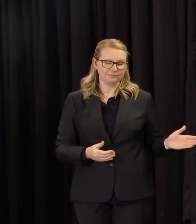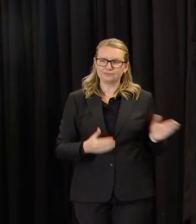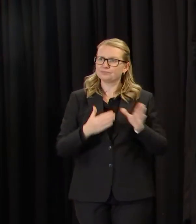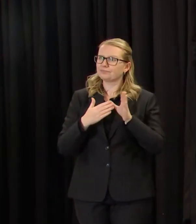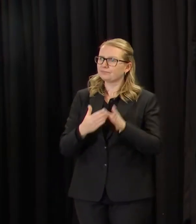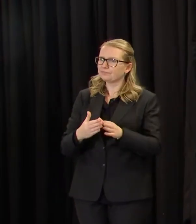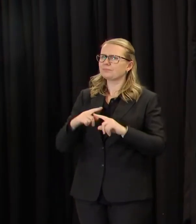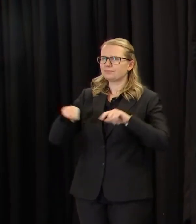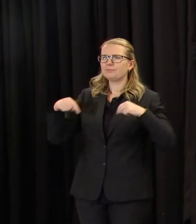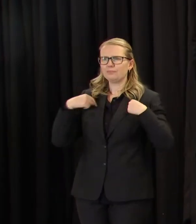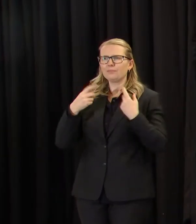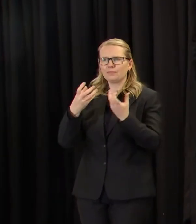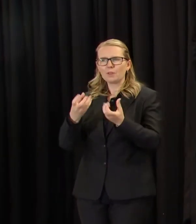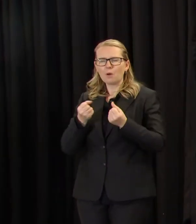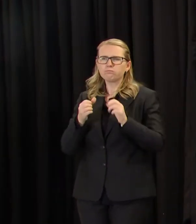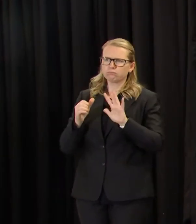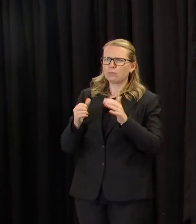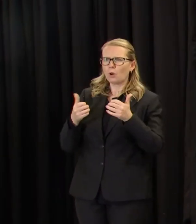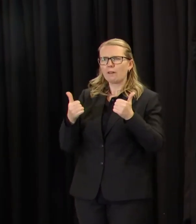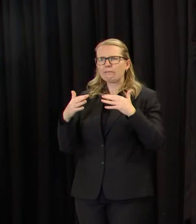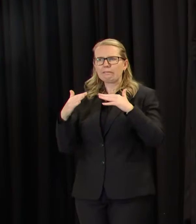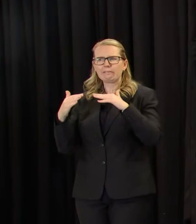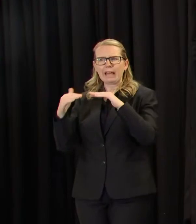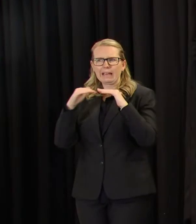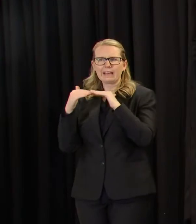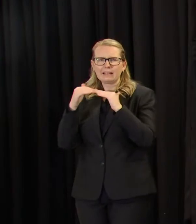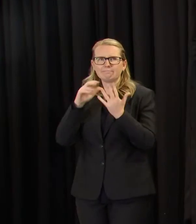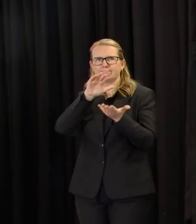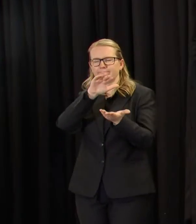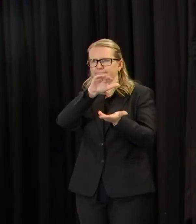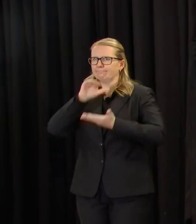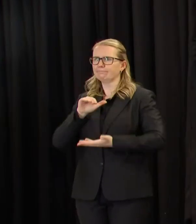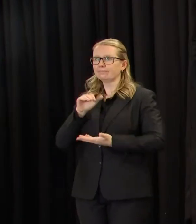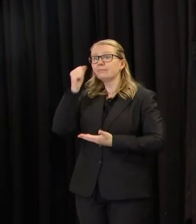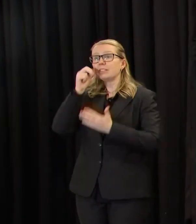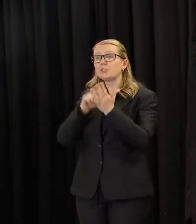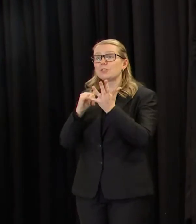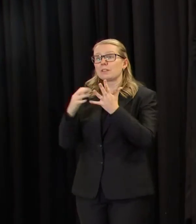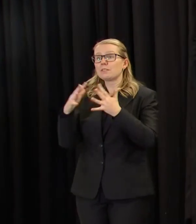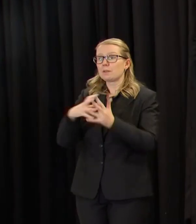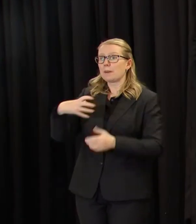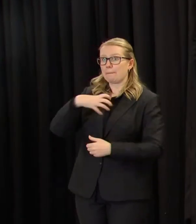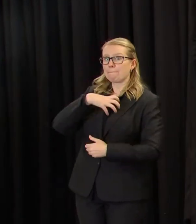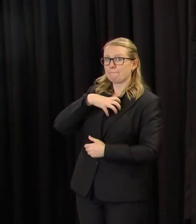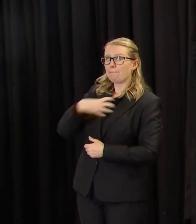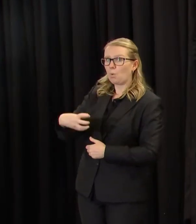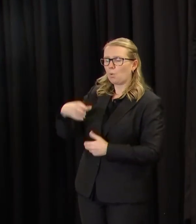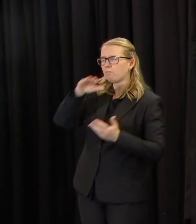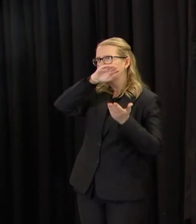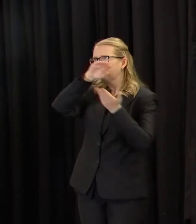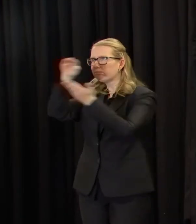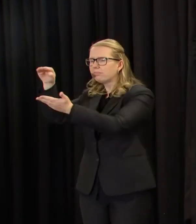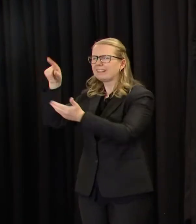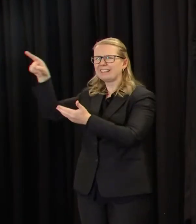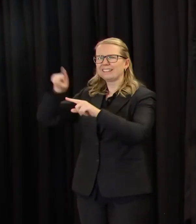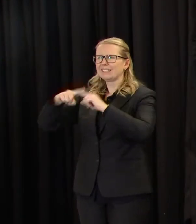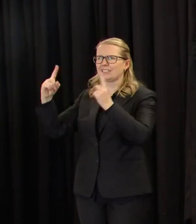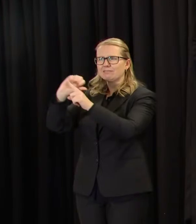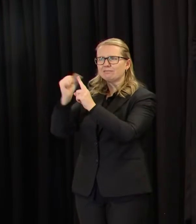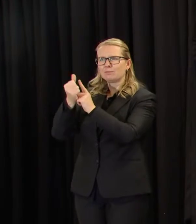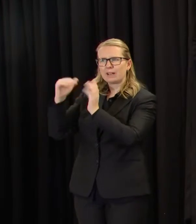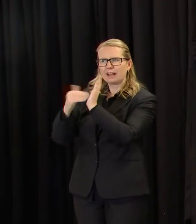a reasonable share of those so-called Polish doses. Obviously, New South Wales got more, but they're facing a very different set of circumstances to us.